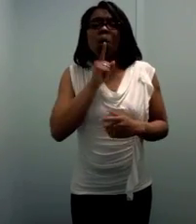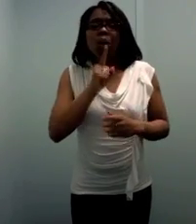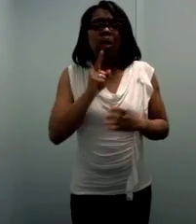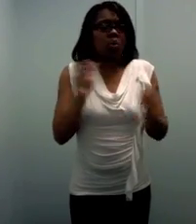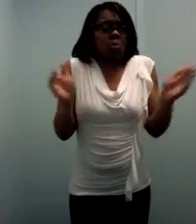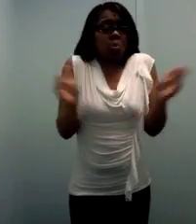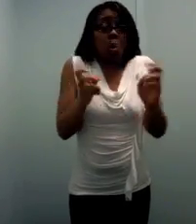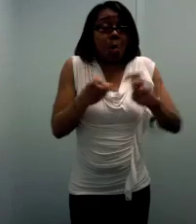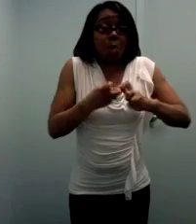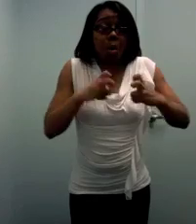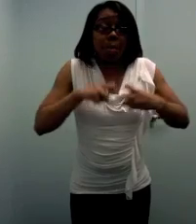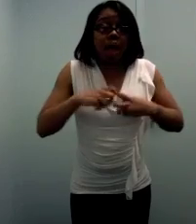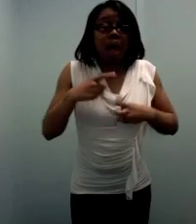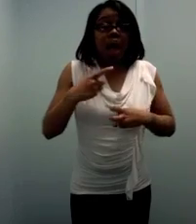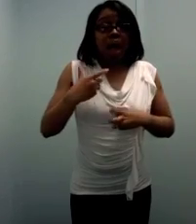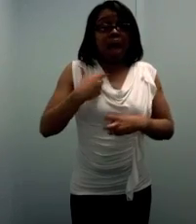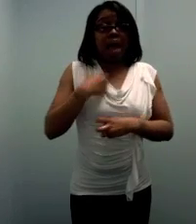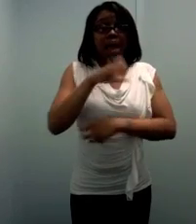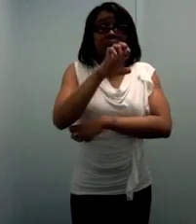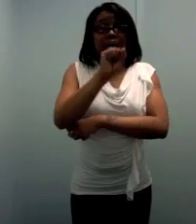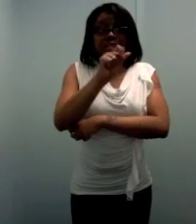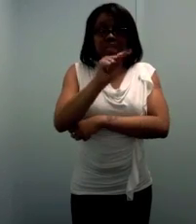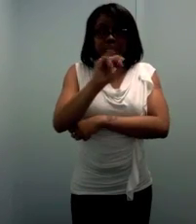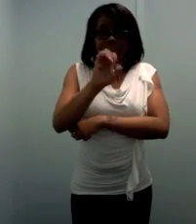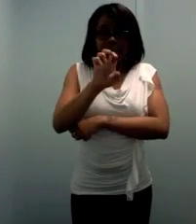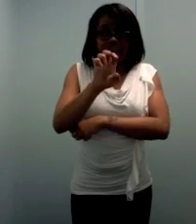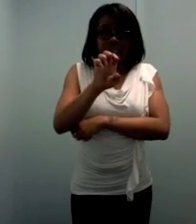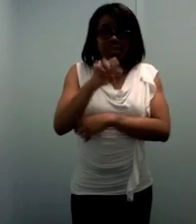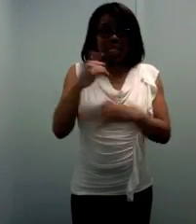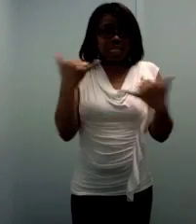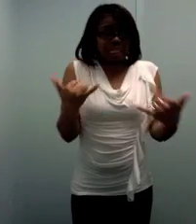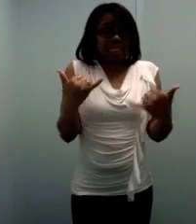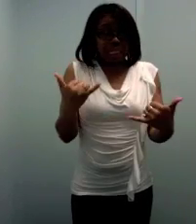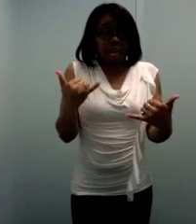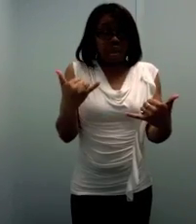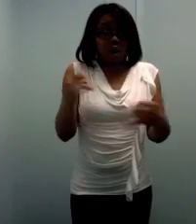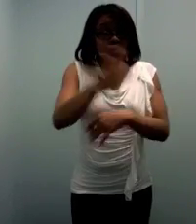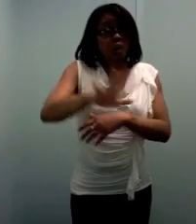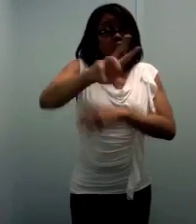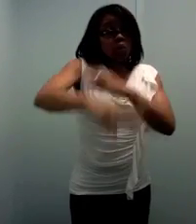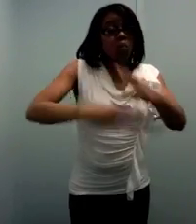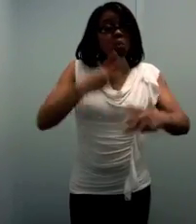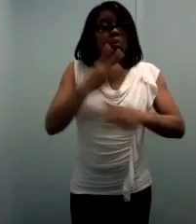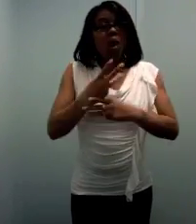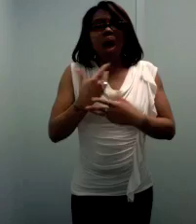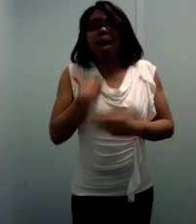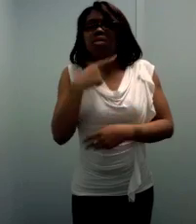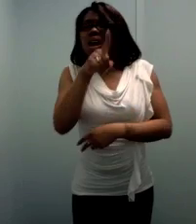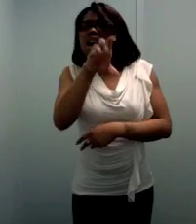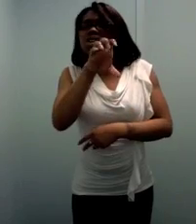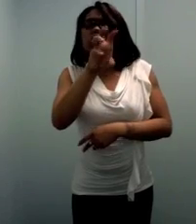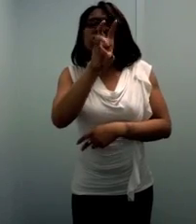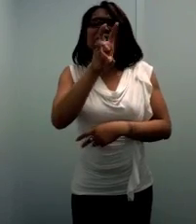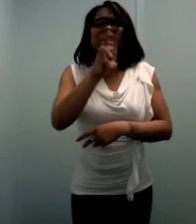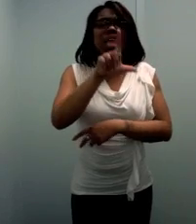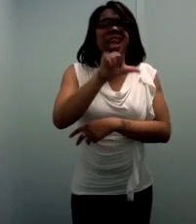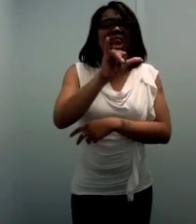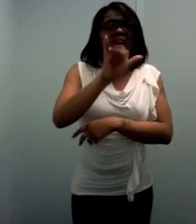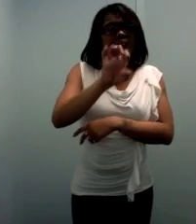means. I estimated that just today, across the world, we spent about 106 average world lifetimes teaching people how